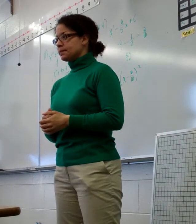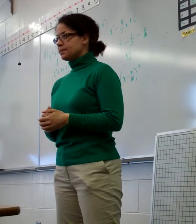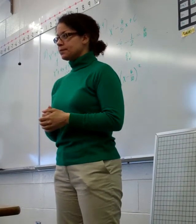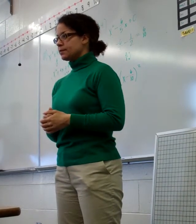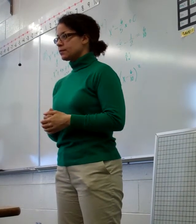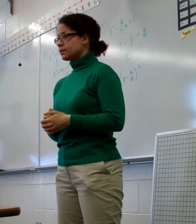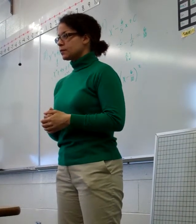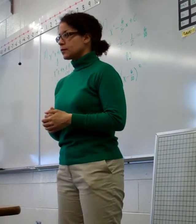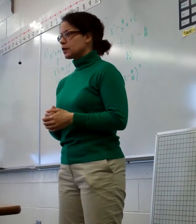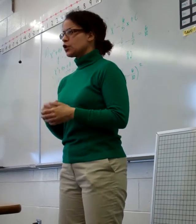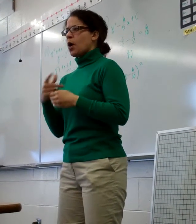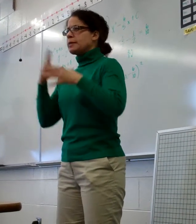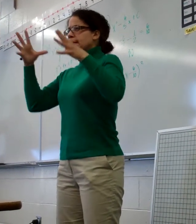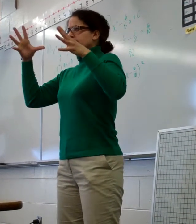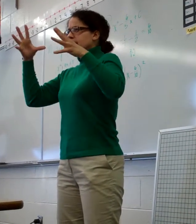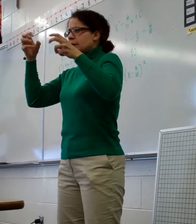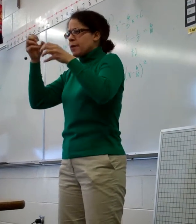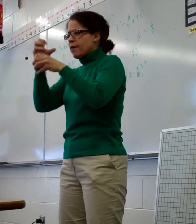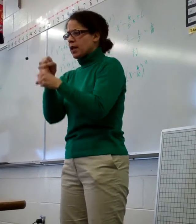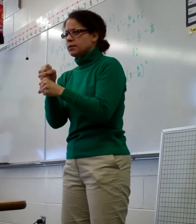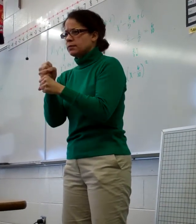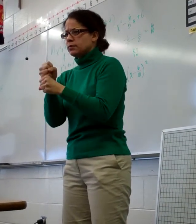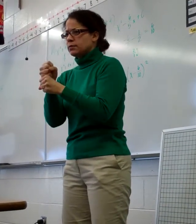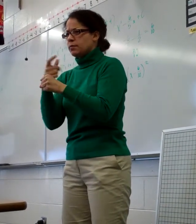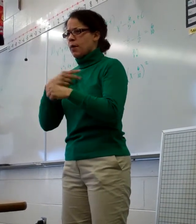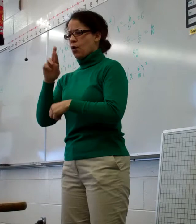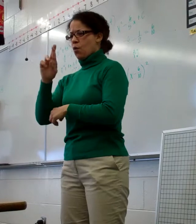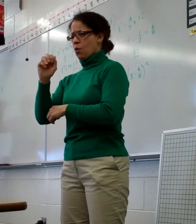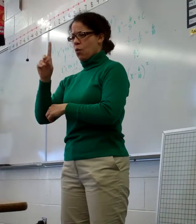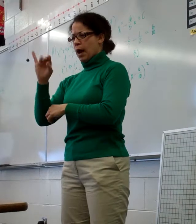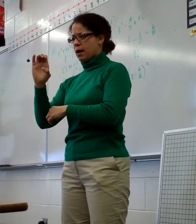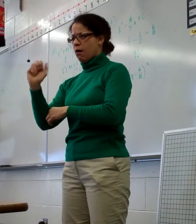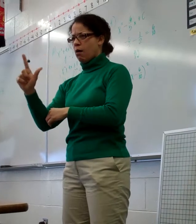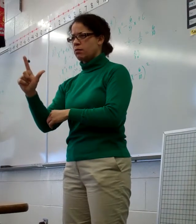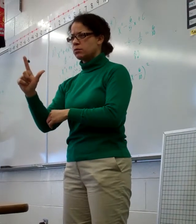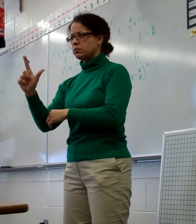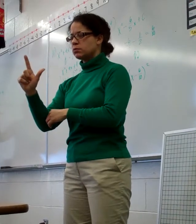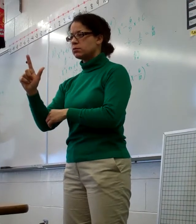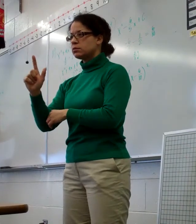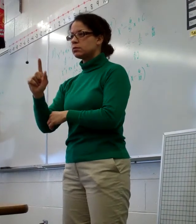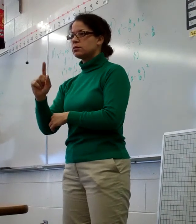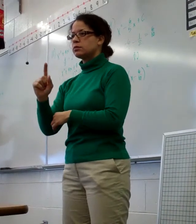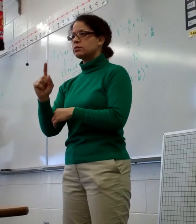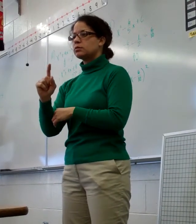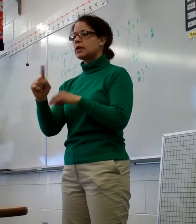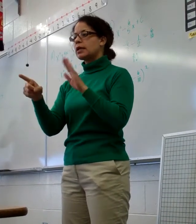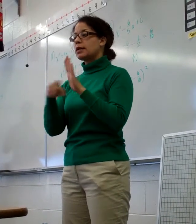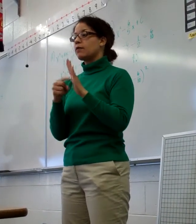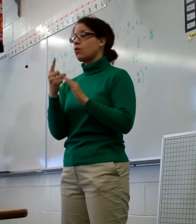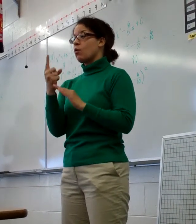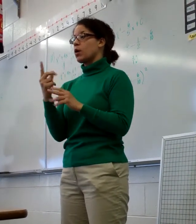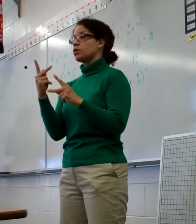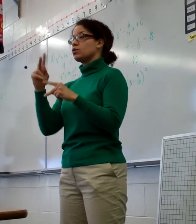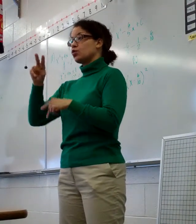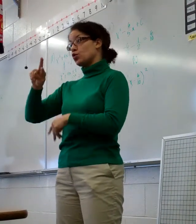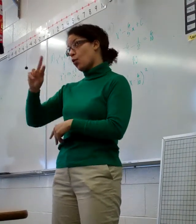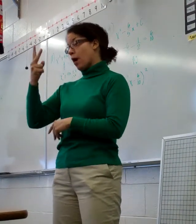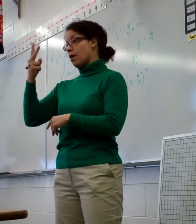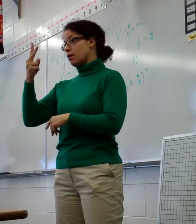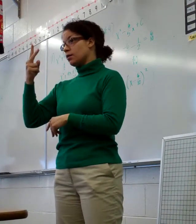So I'm simplifying what's underneath my radical first. Negative 1 squared is 1 minus, okay, 4